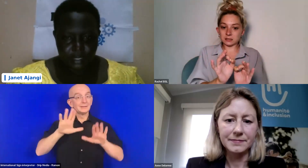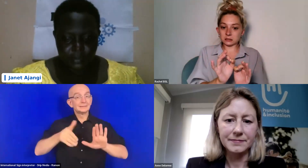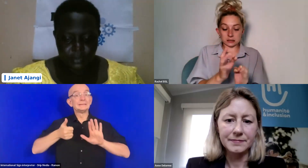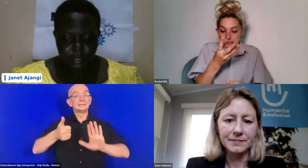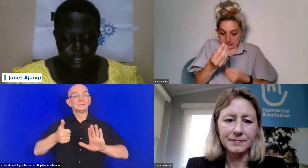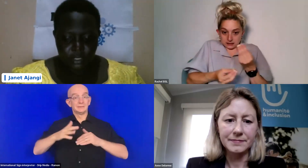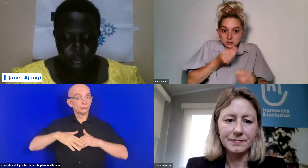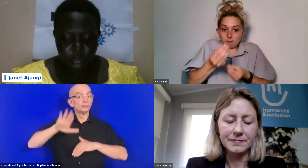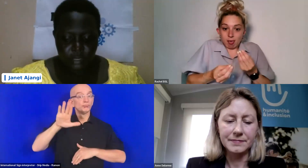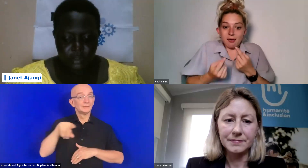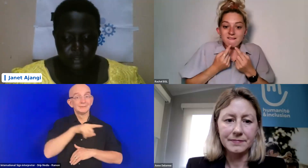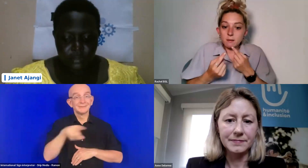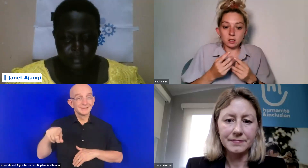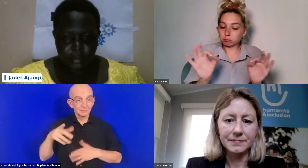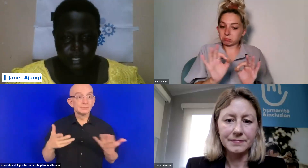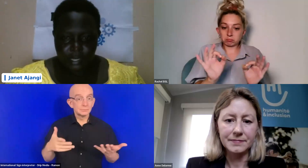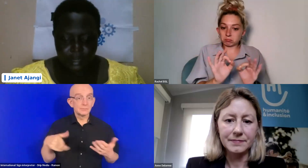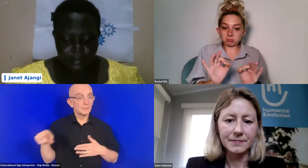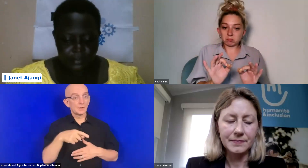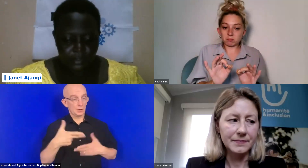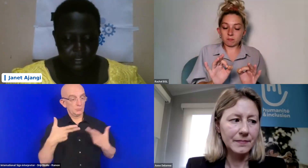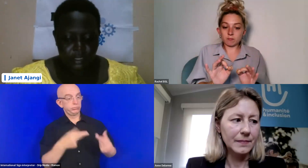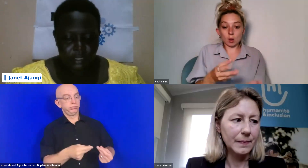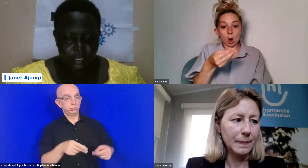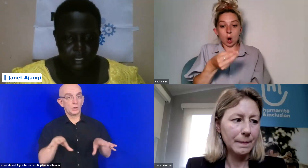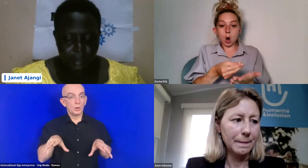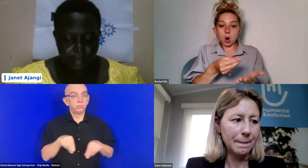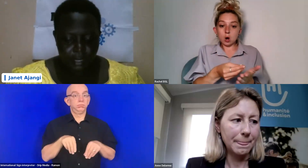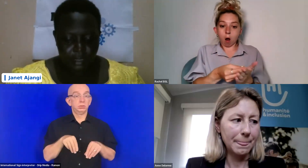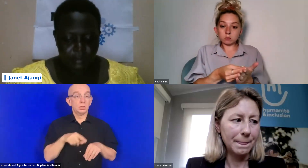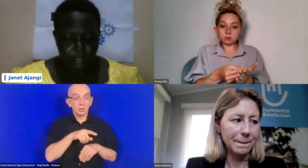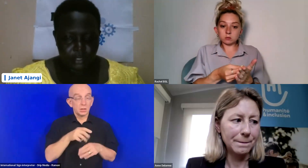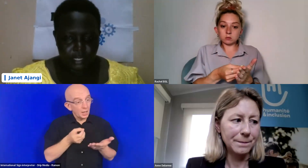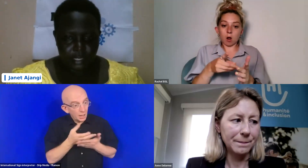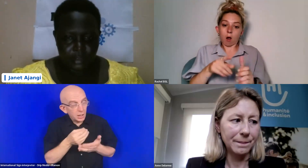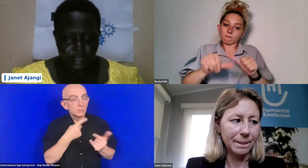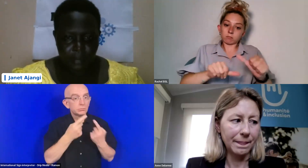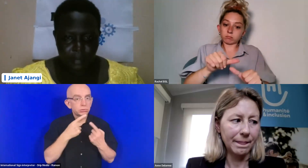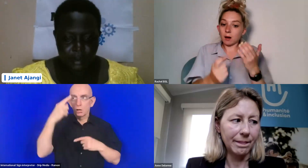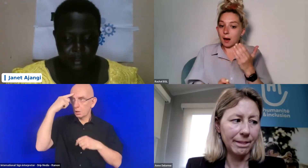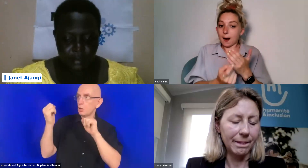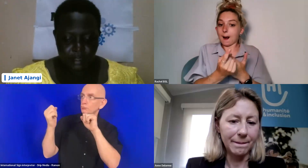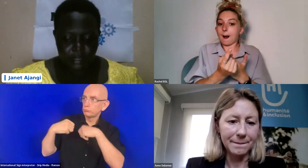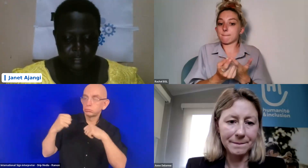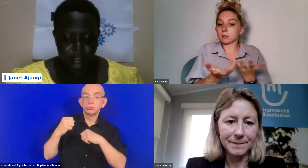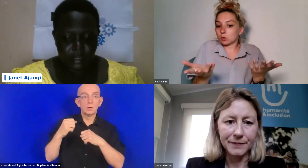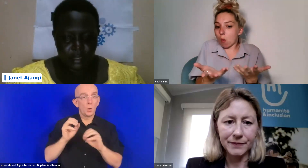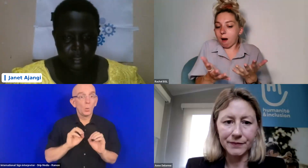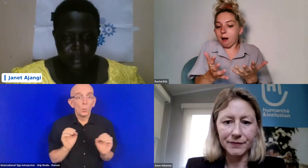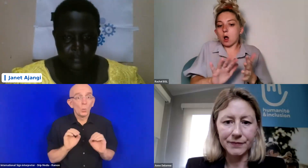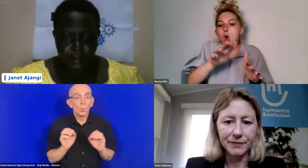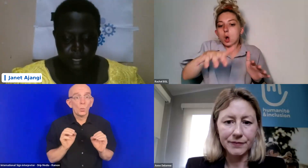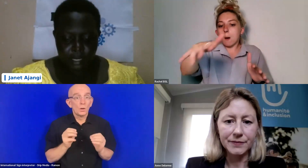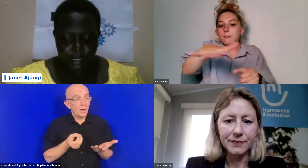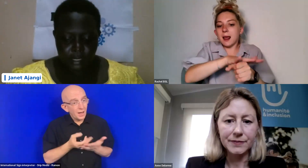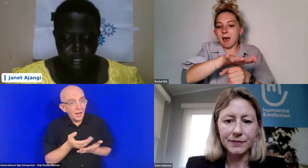it. Due to the cost of the procedure, this is happening mostly in the urban areas and